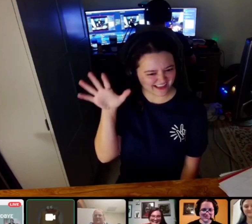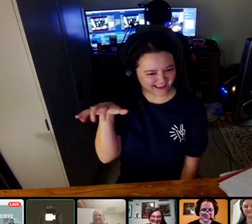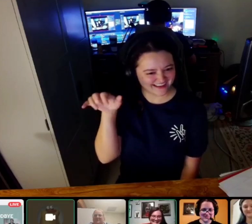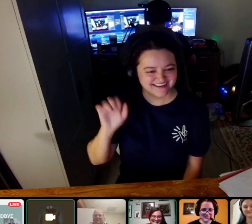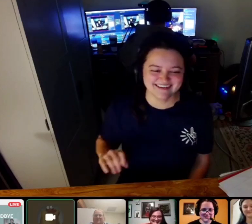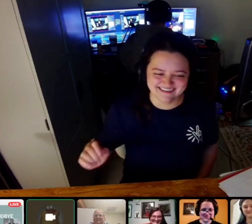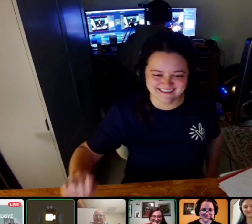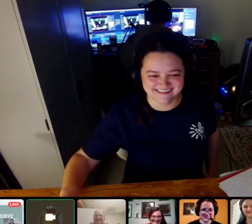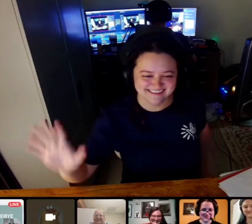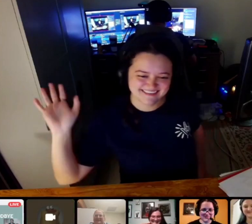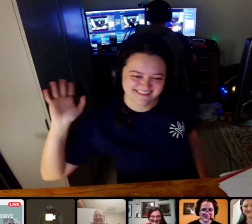dang.